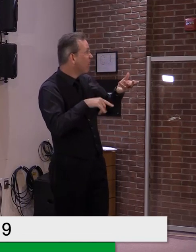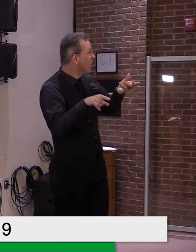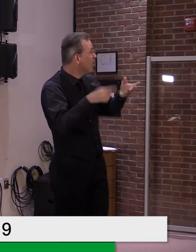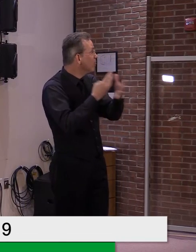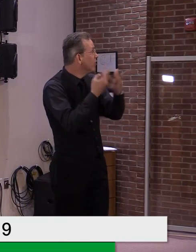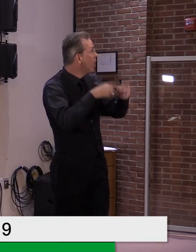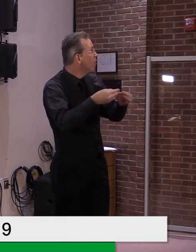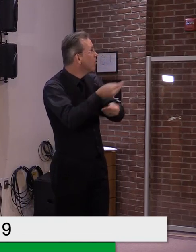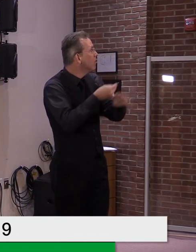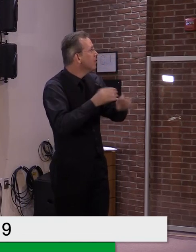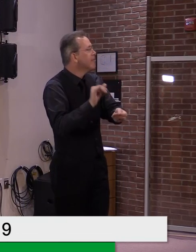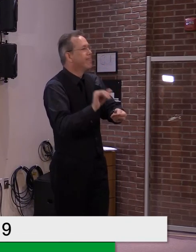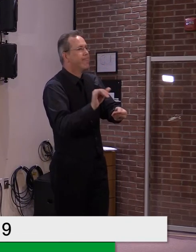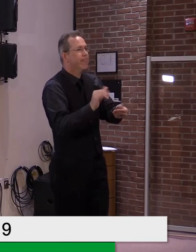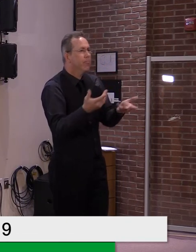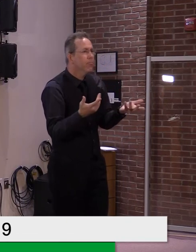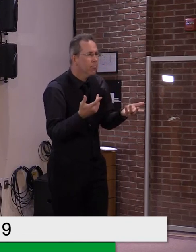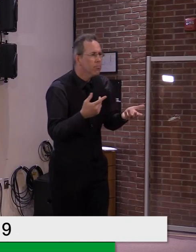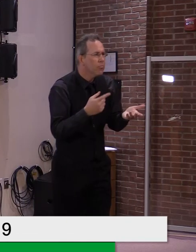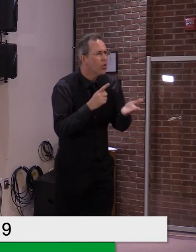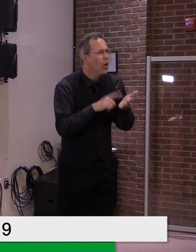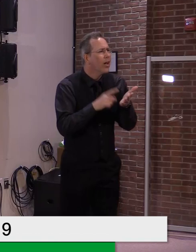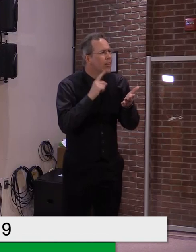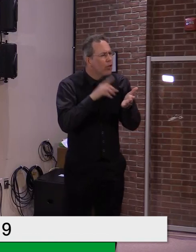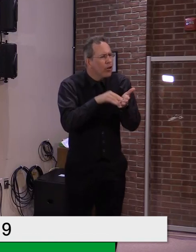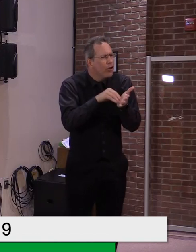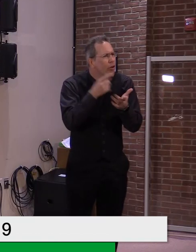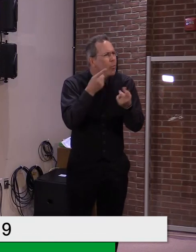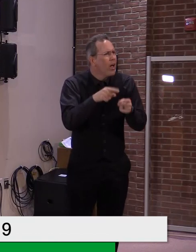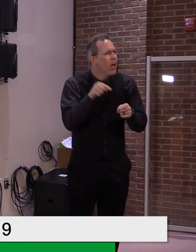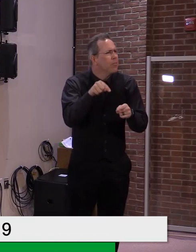to learn from this experience as we move forward.